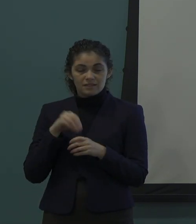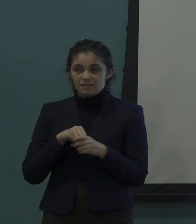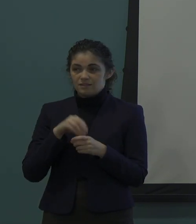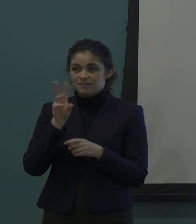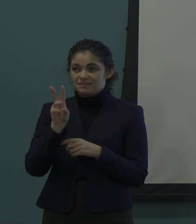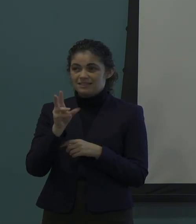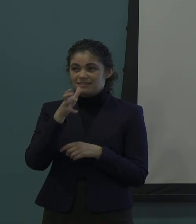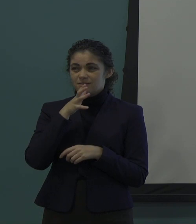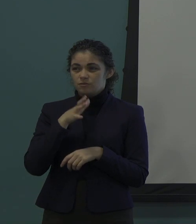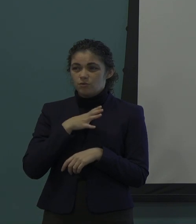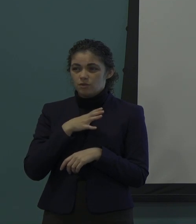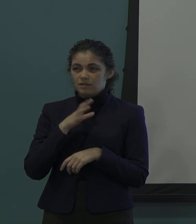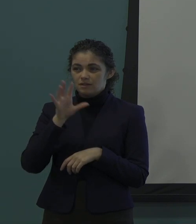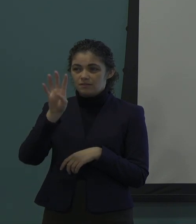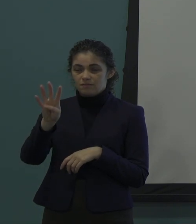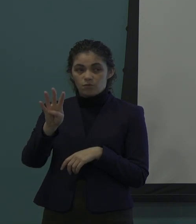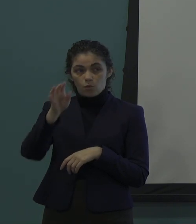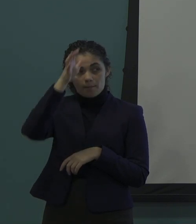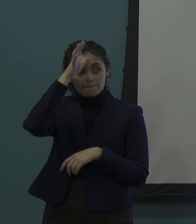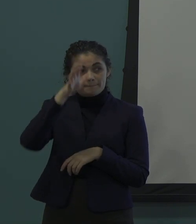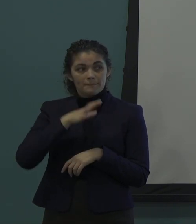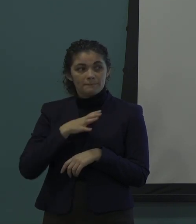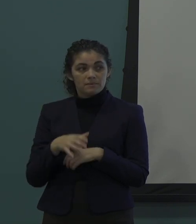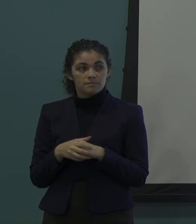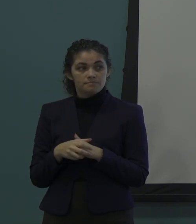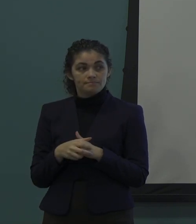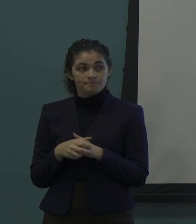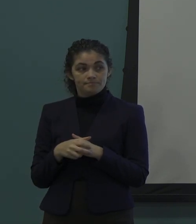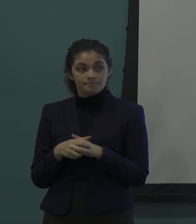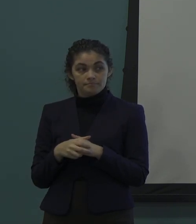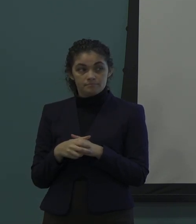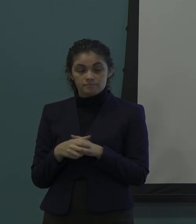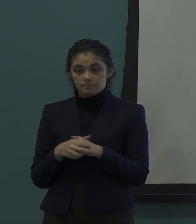6 females and 4 males.